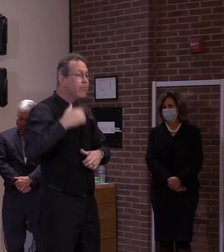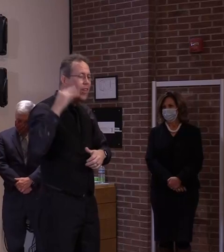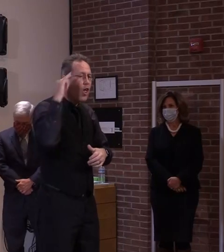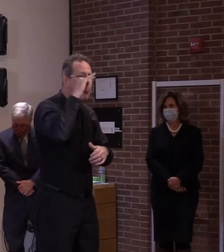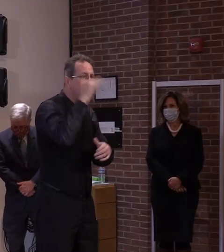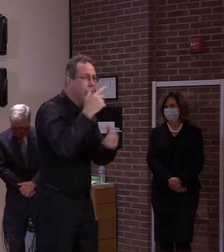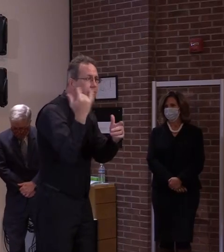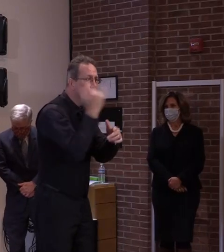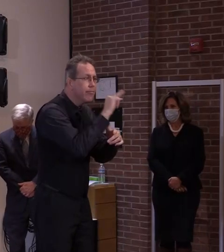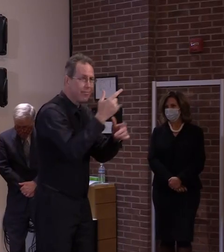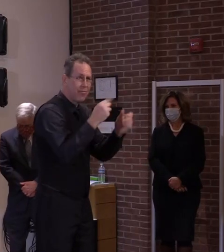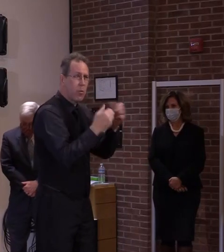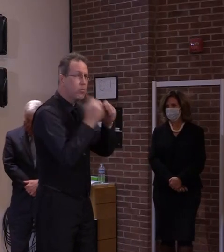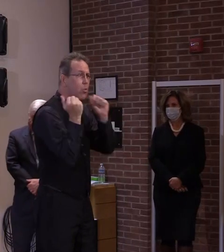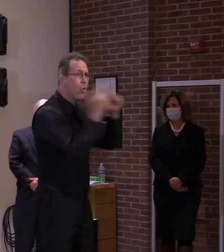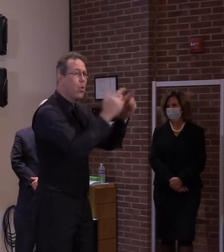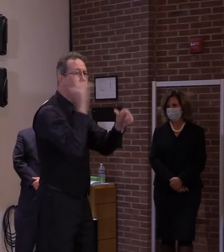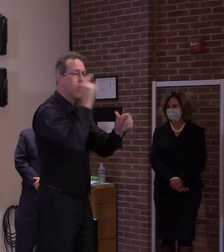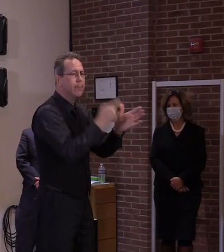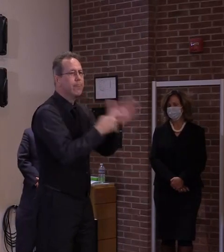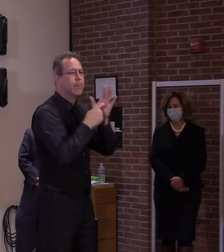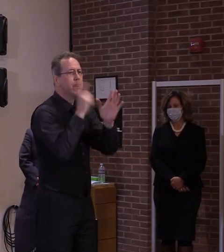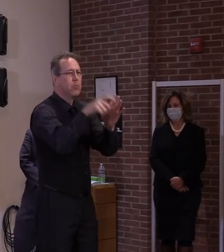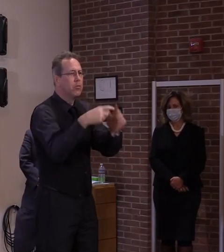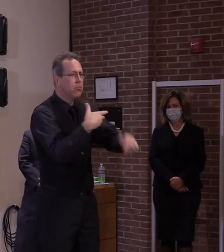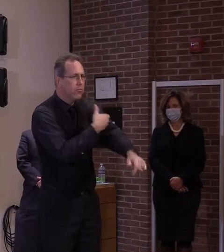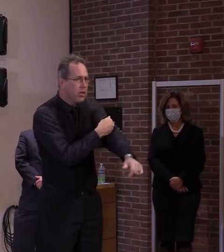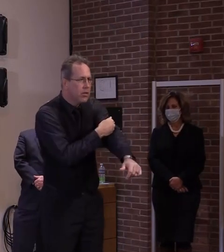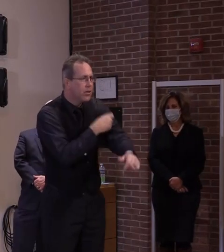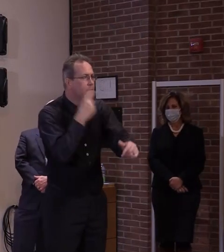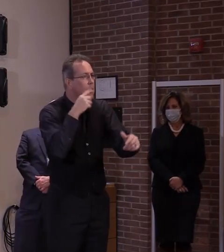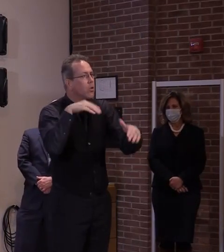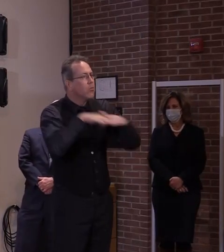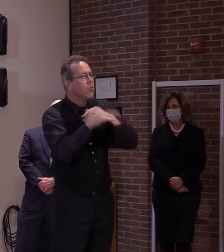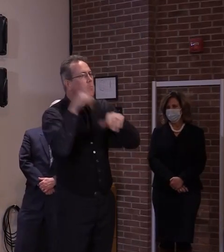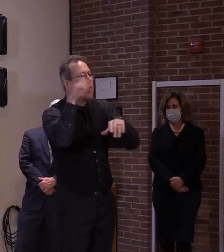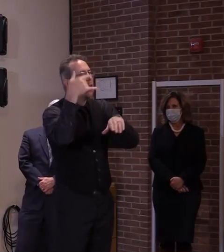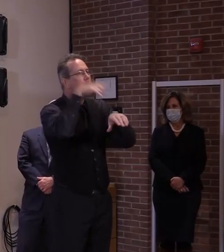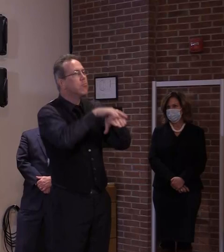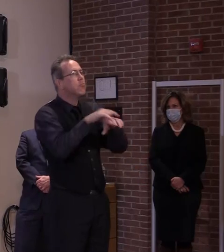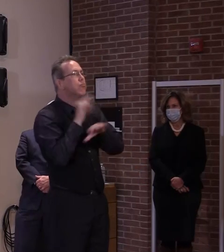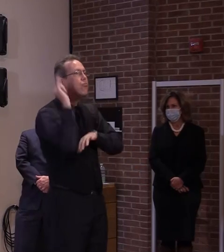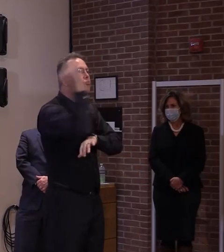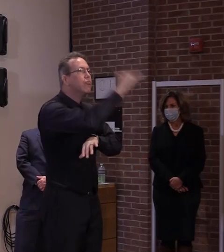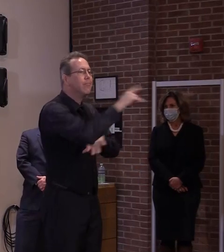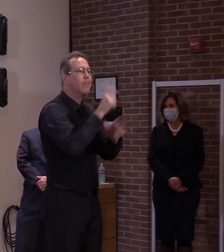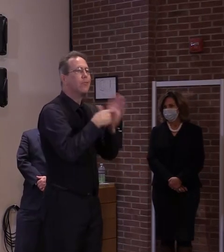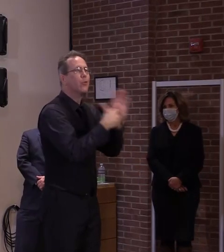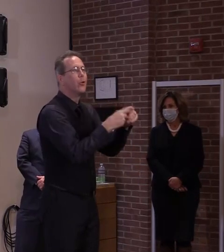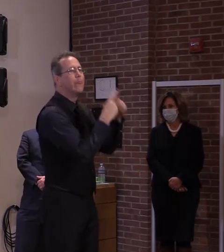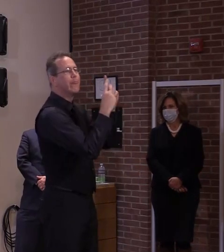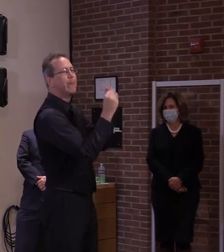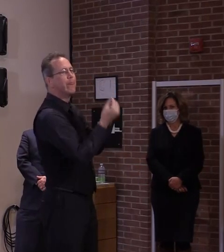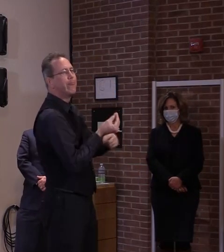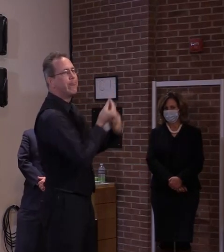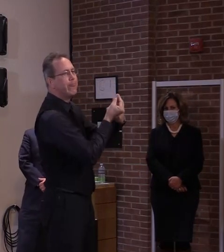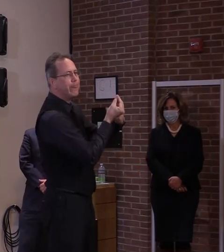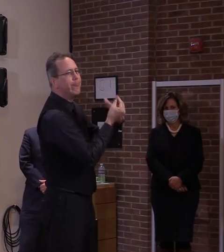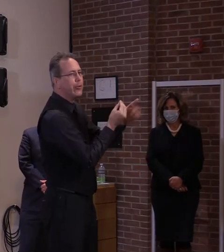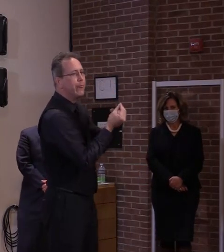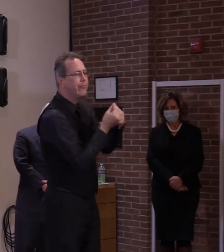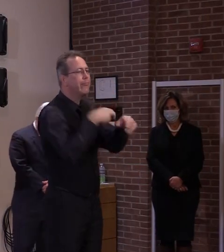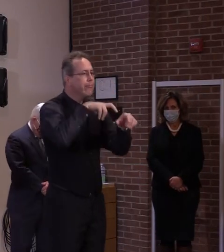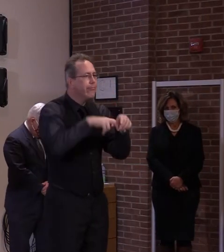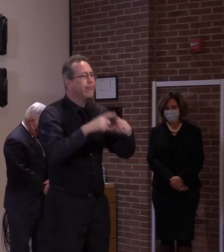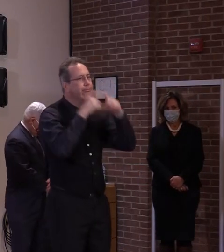almost everybody ends up getting vaccinated to keep their job, and they don't sort of become a casualty of